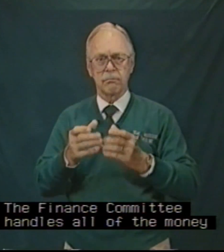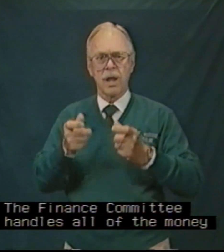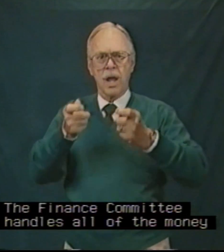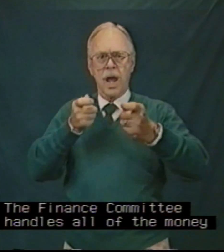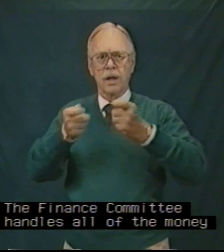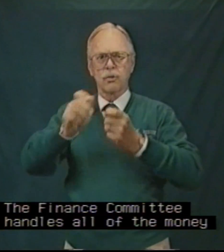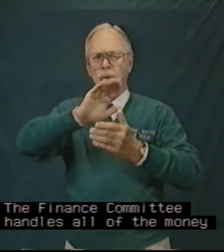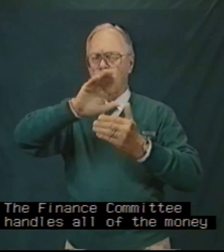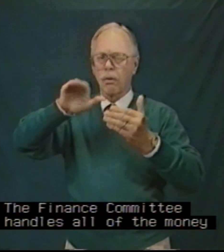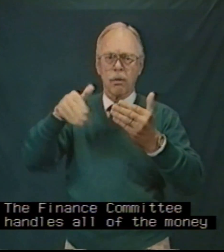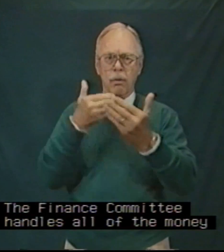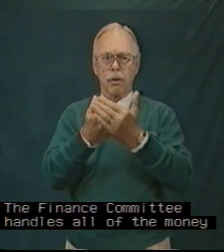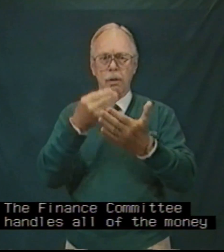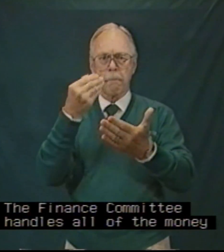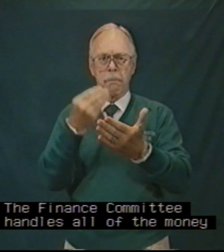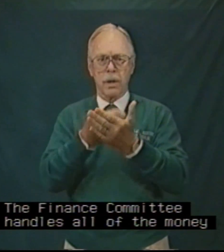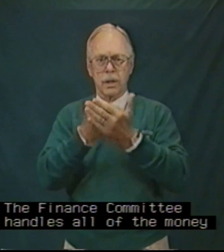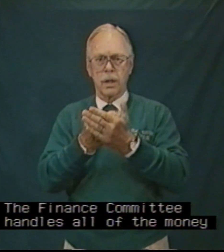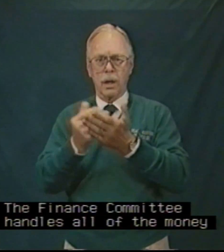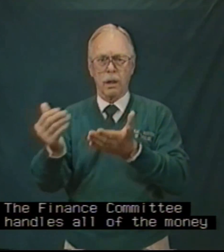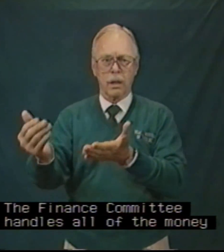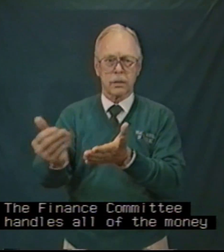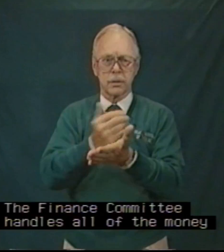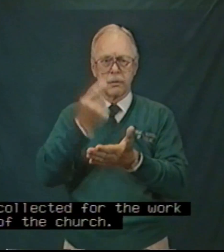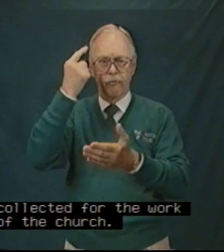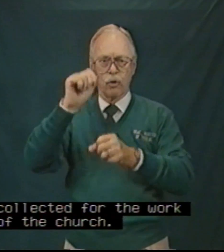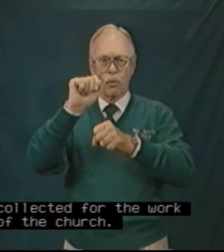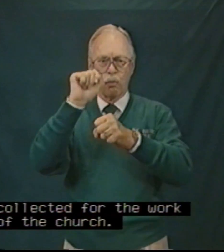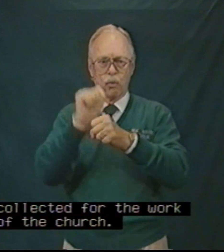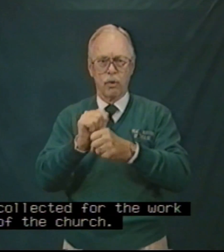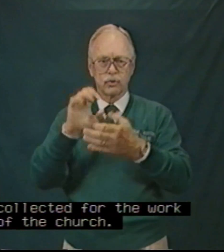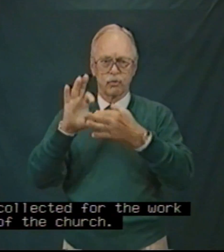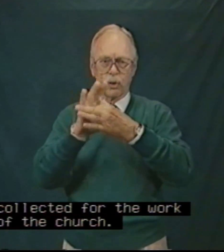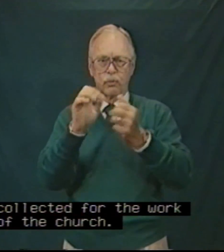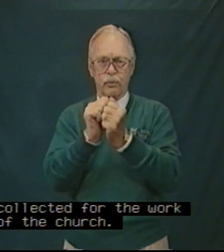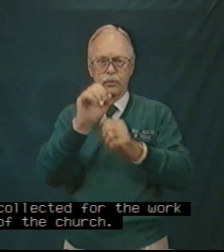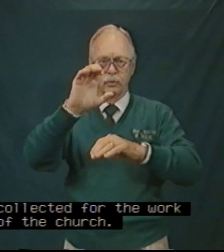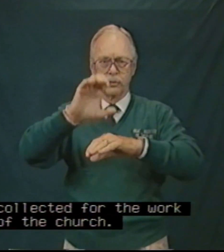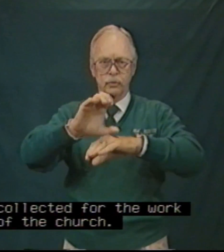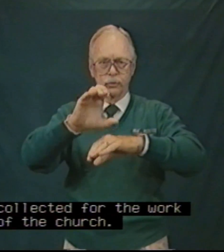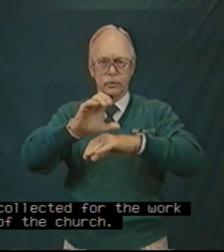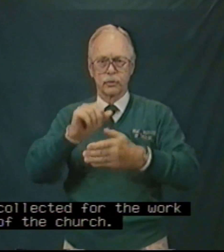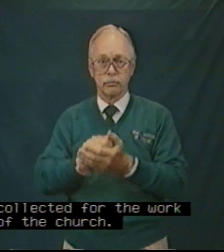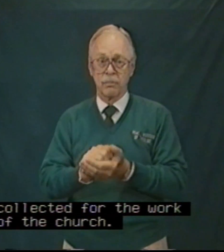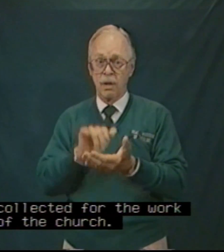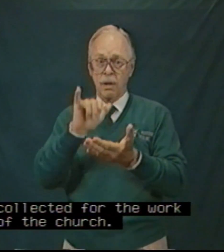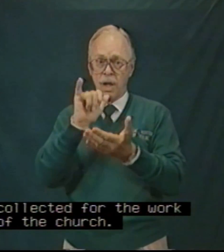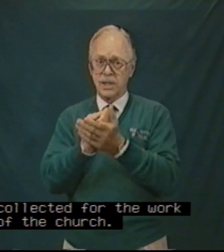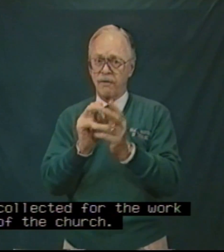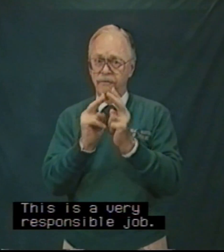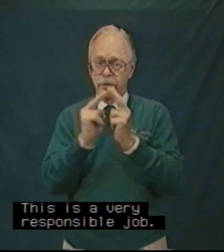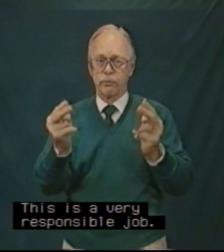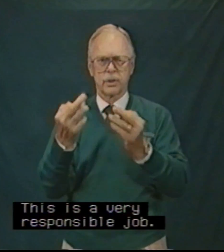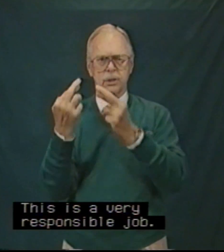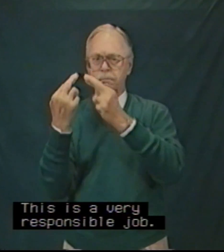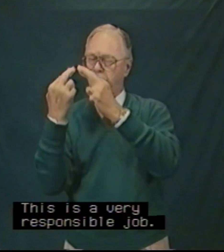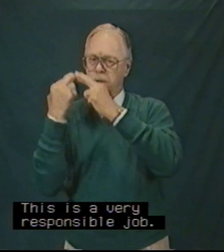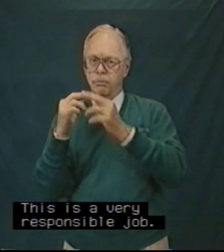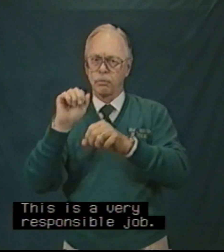The Finance Committee handles all the money collected for the work of the church. This is a very responsible job.